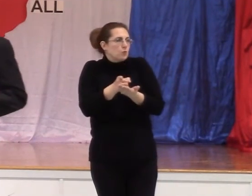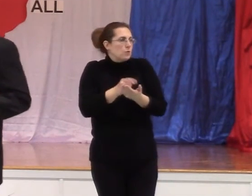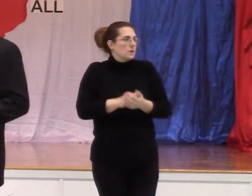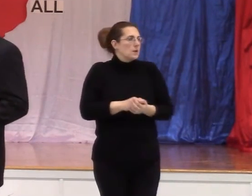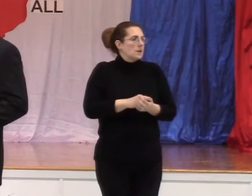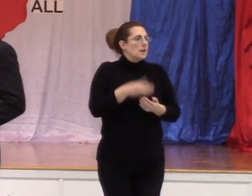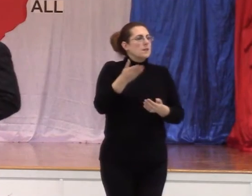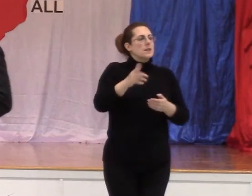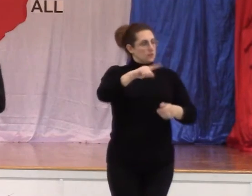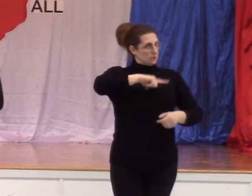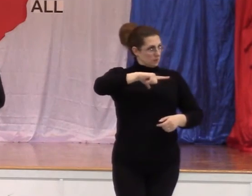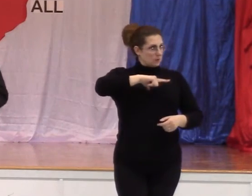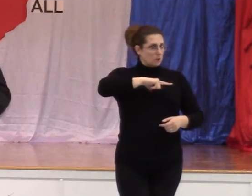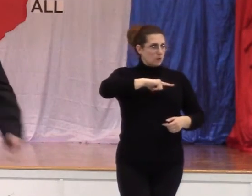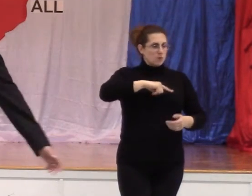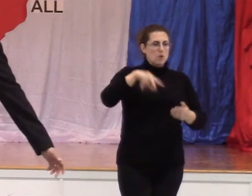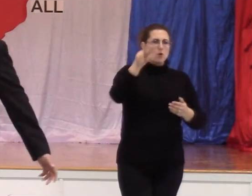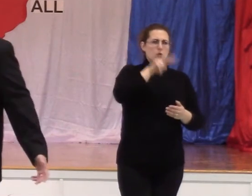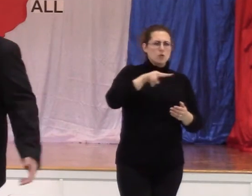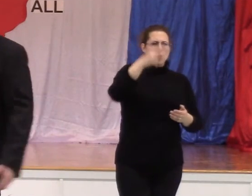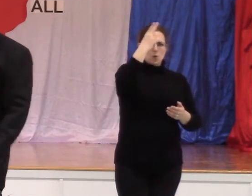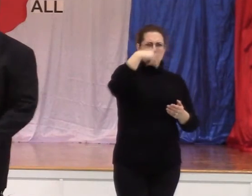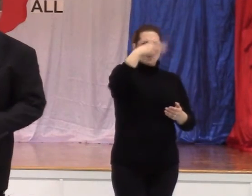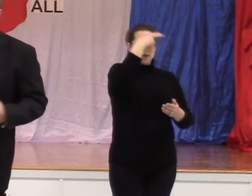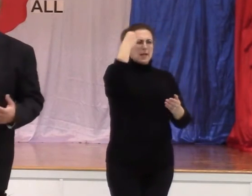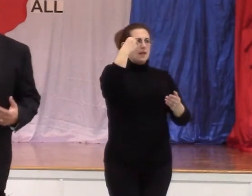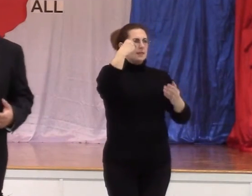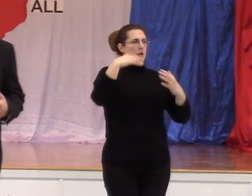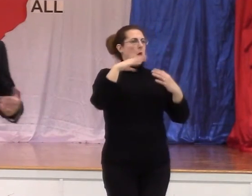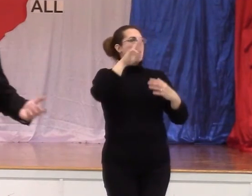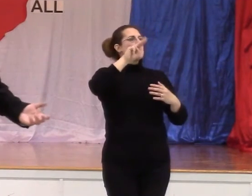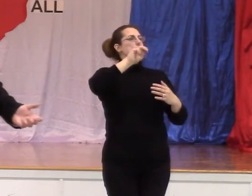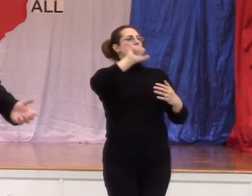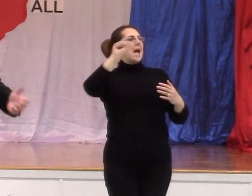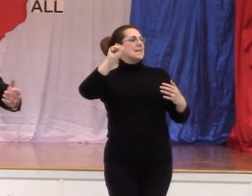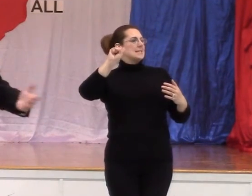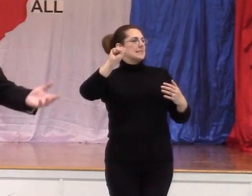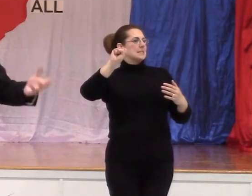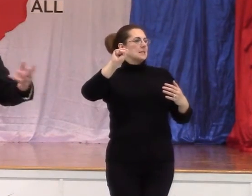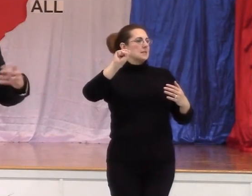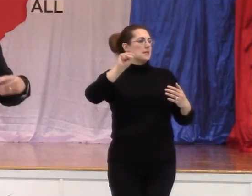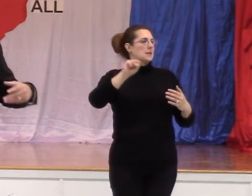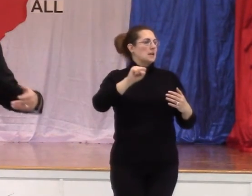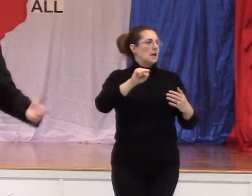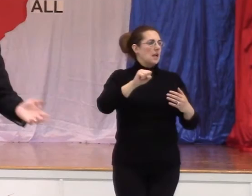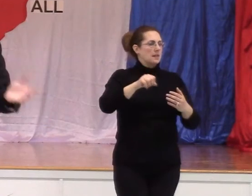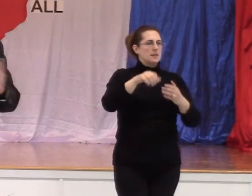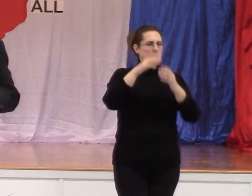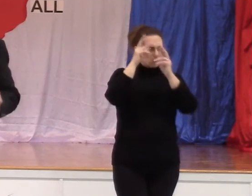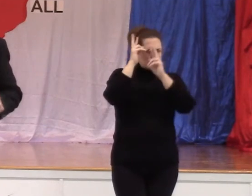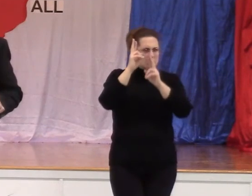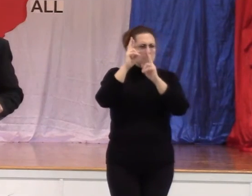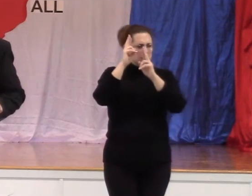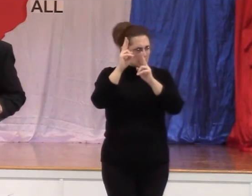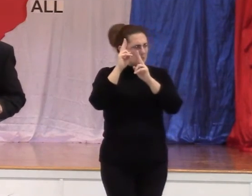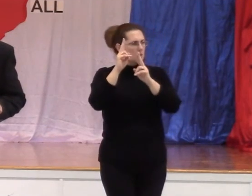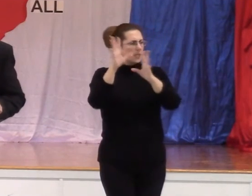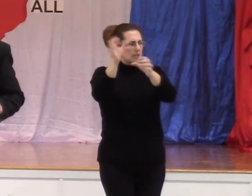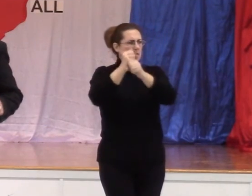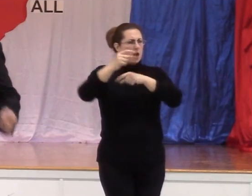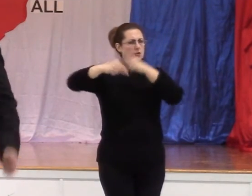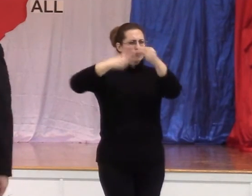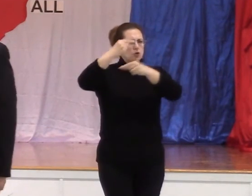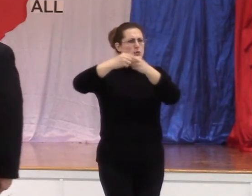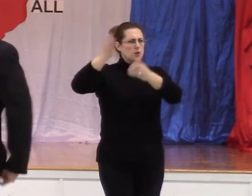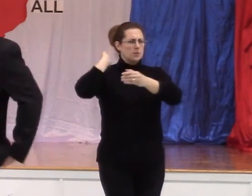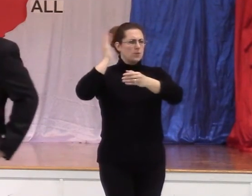So this is Luther looking at the Roman Catholic Mass. This is Luther looking at the piety that he had received from generations before.